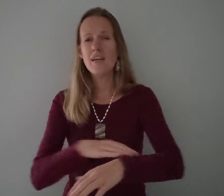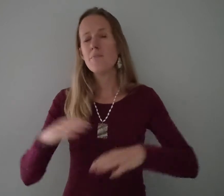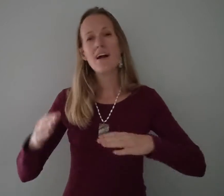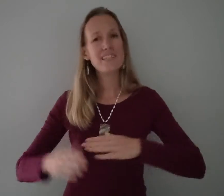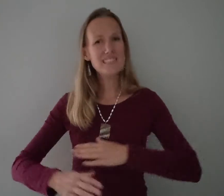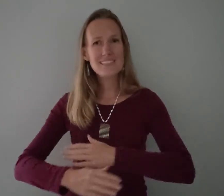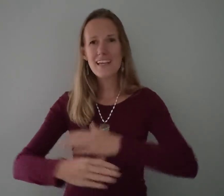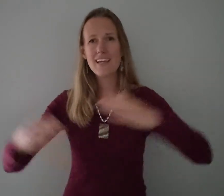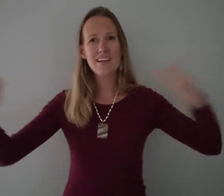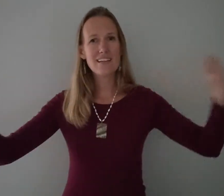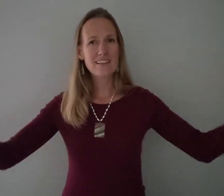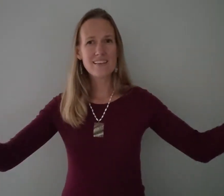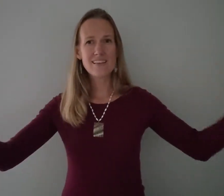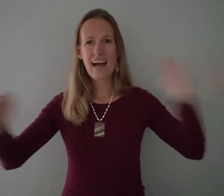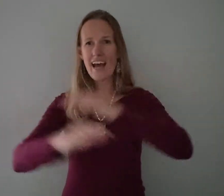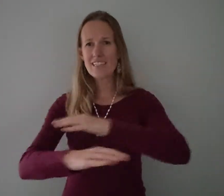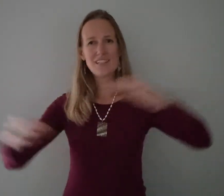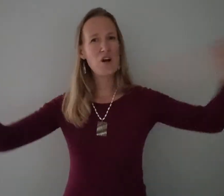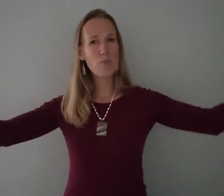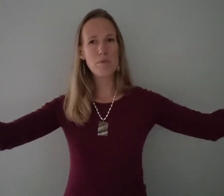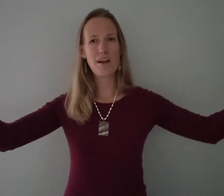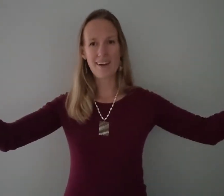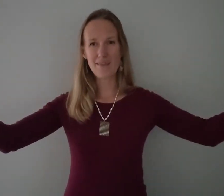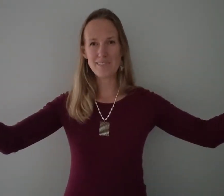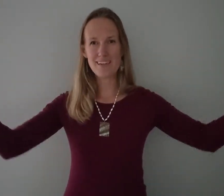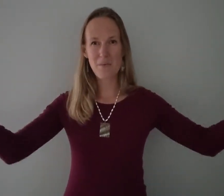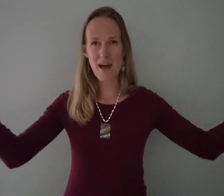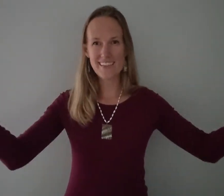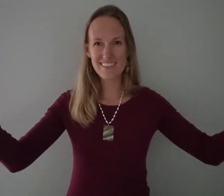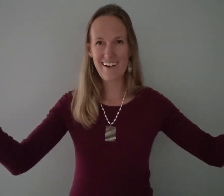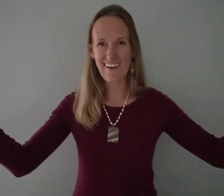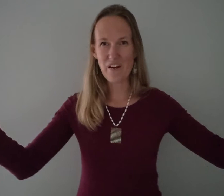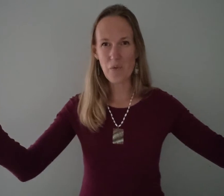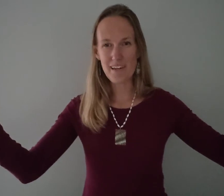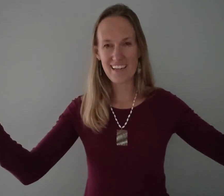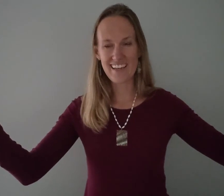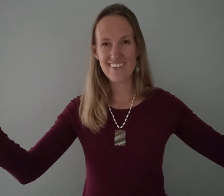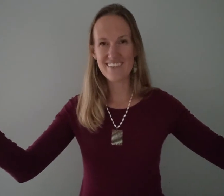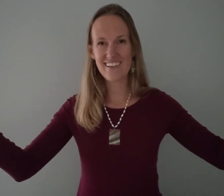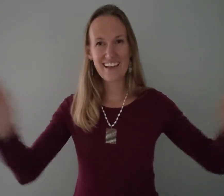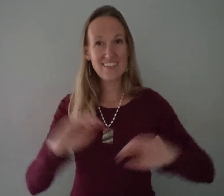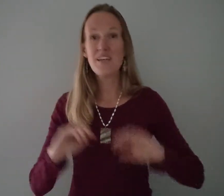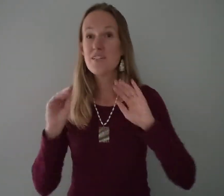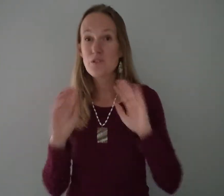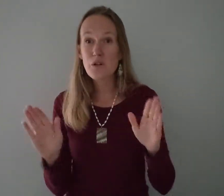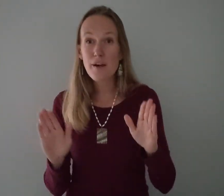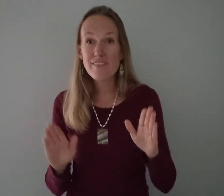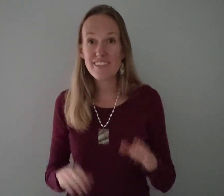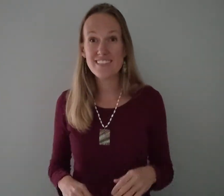but I just like to actually open my arms and imagine God opening his, okay? So your preference,